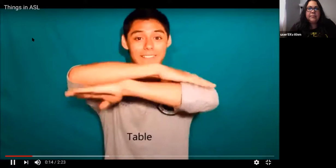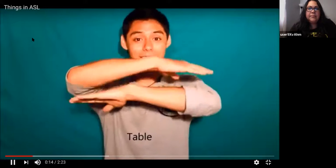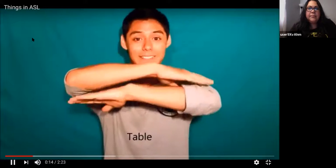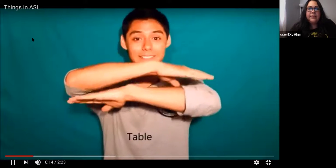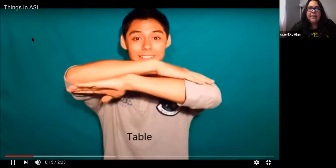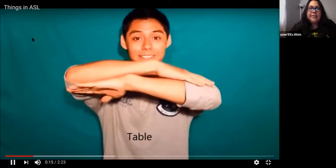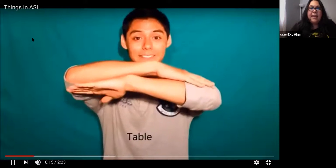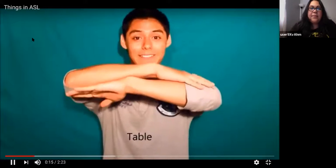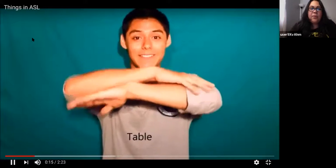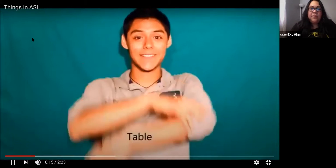Okay, table.